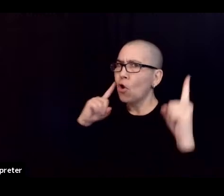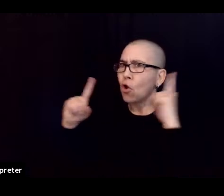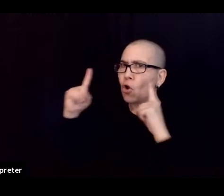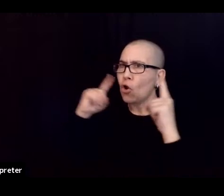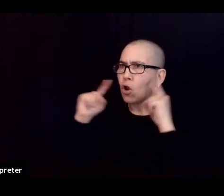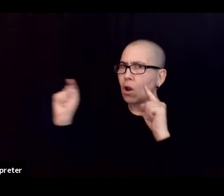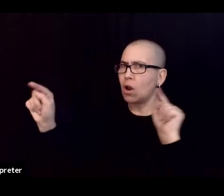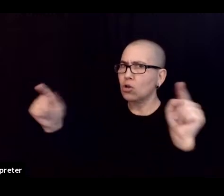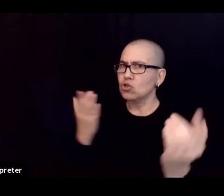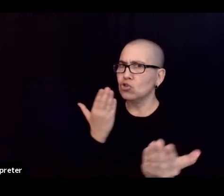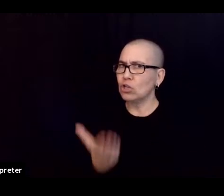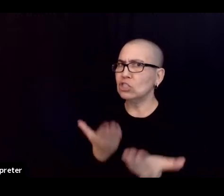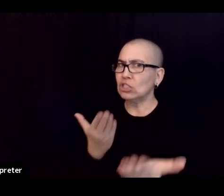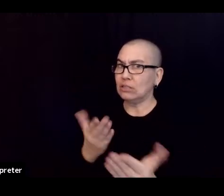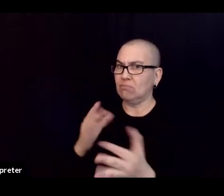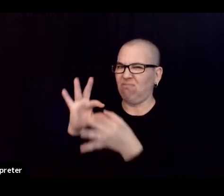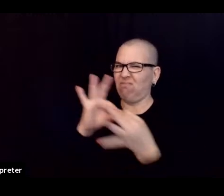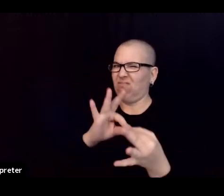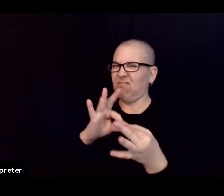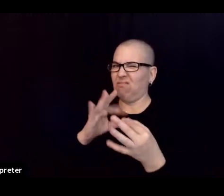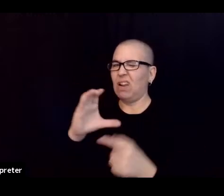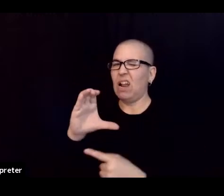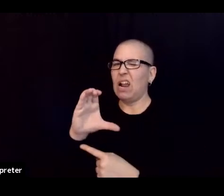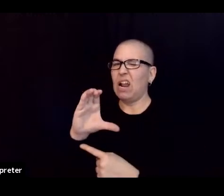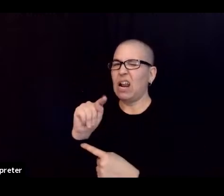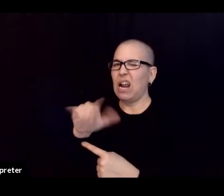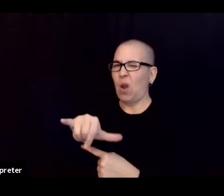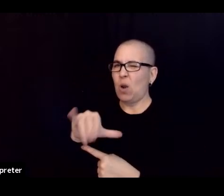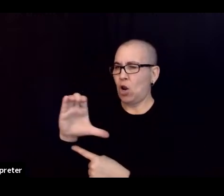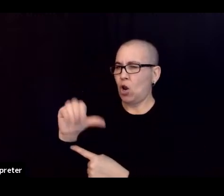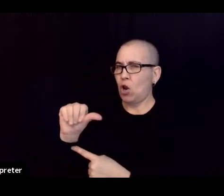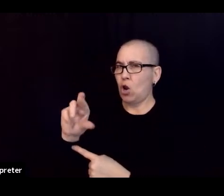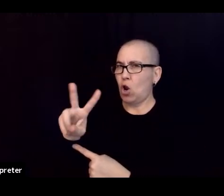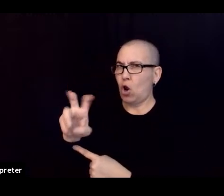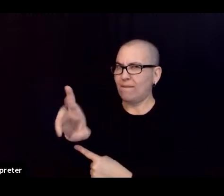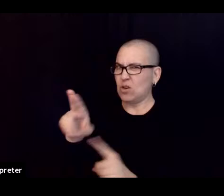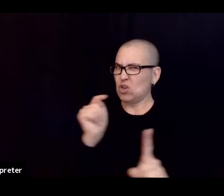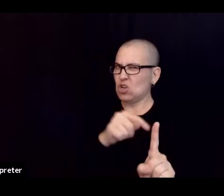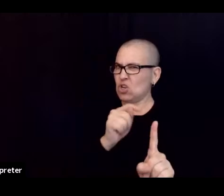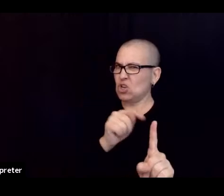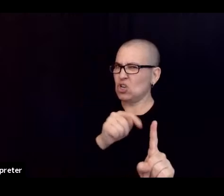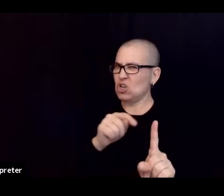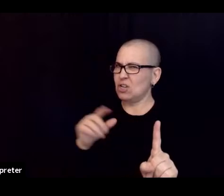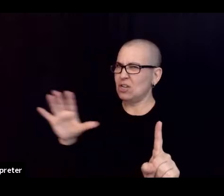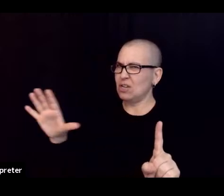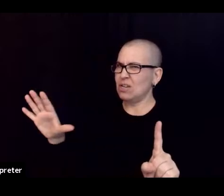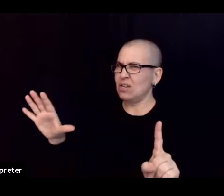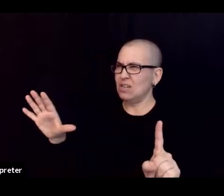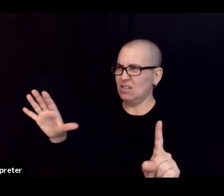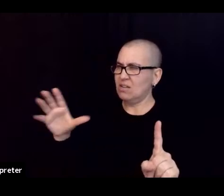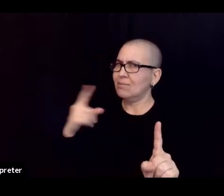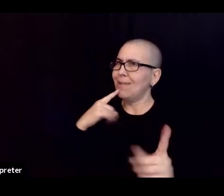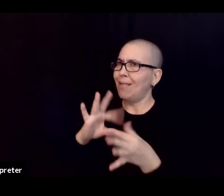maybe even other counties to consider now taking a pause when it comes to their youth sports. What would you say to the organizations